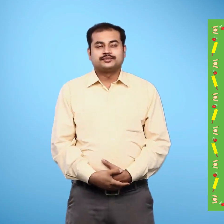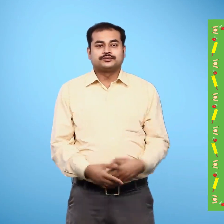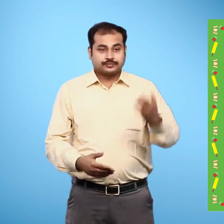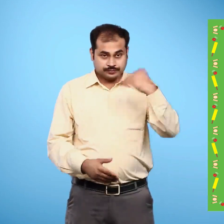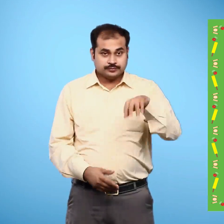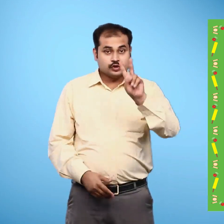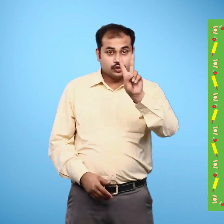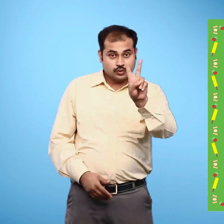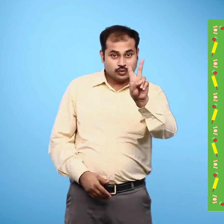2.